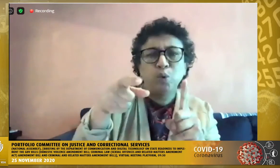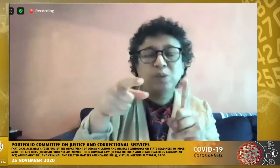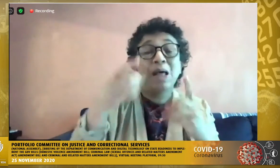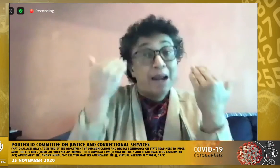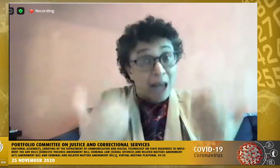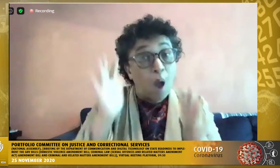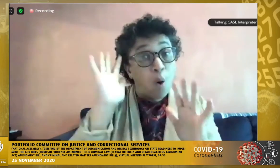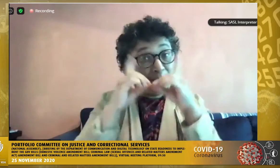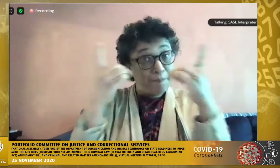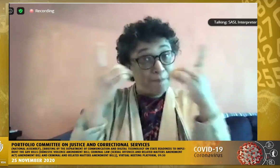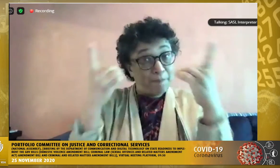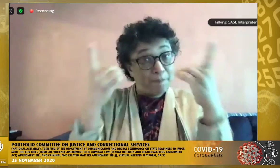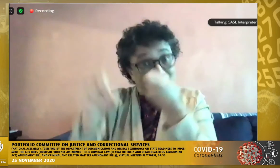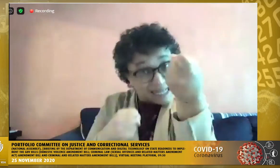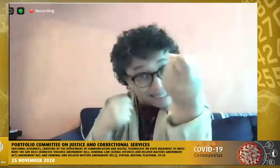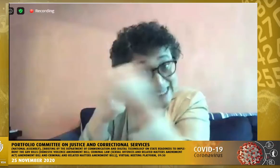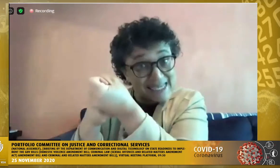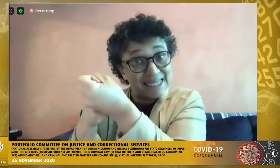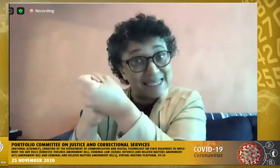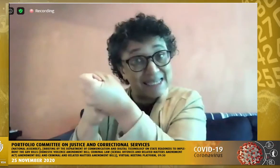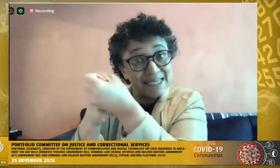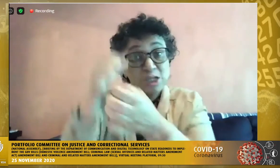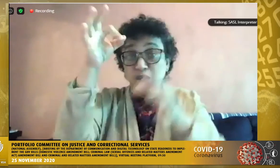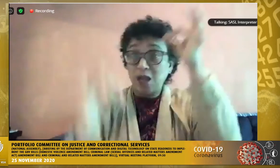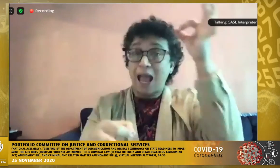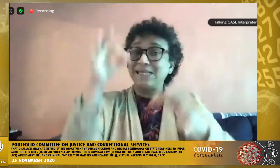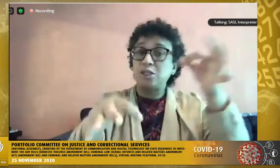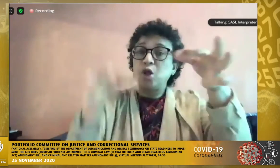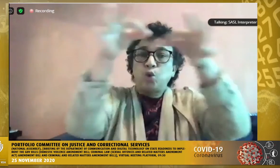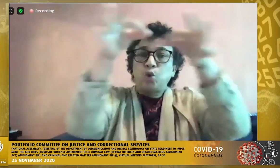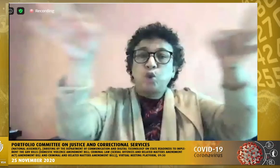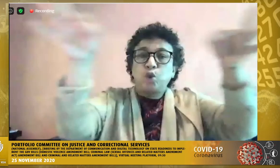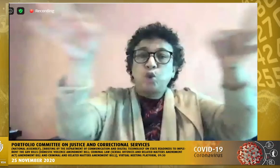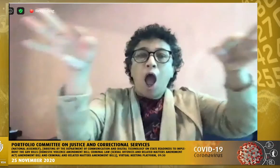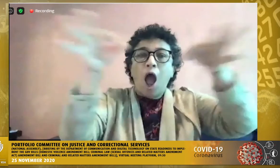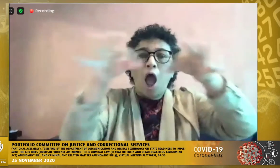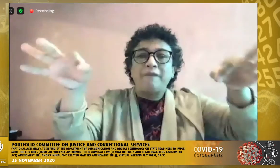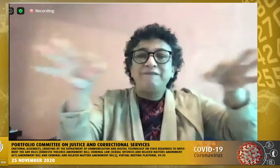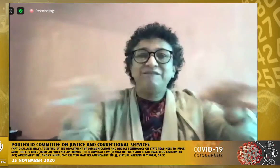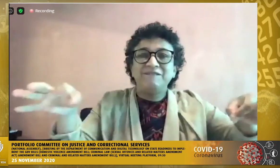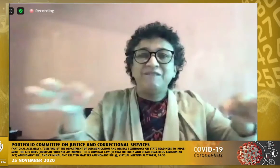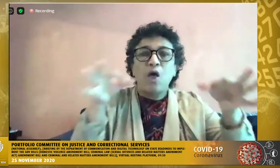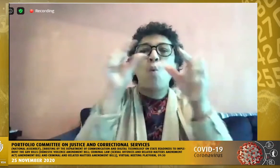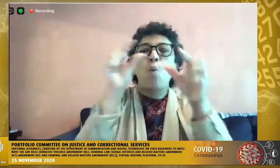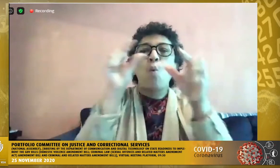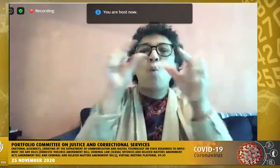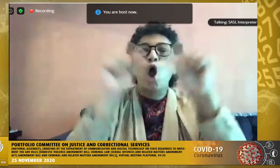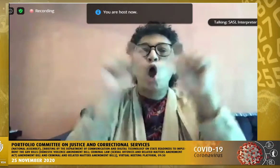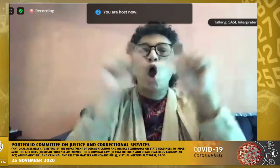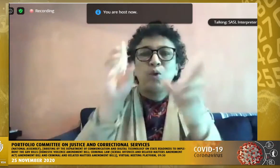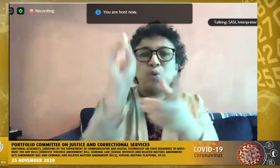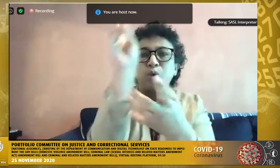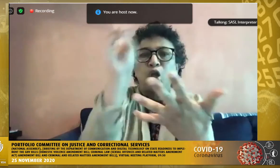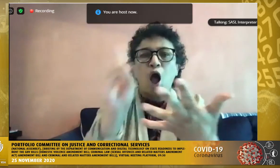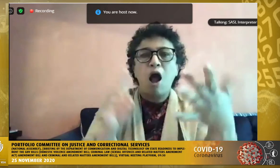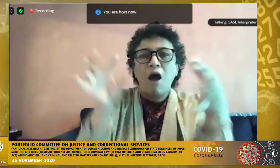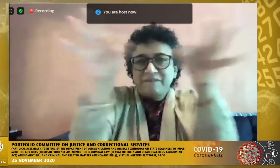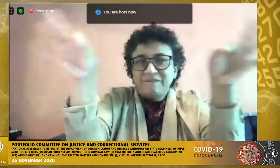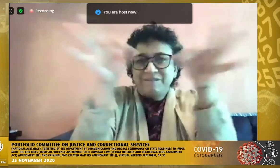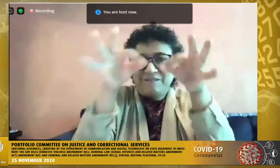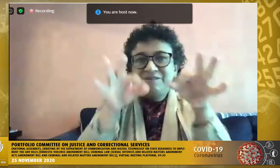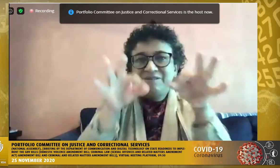to the bills? I mean, yes, you're now speaking about online stalking and such activities, but when